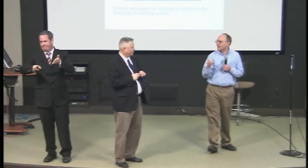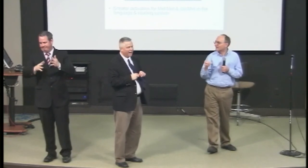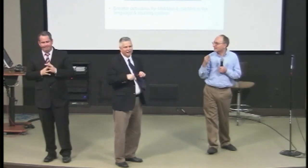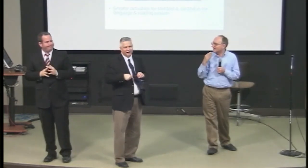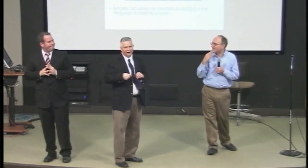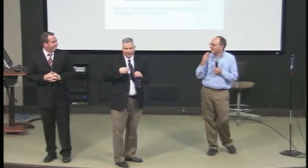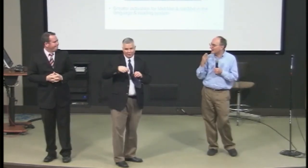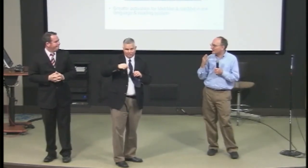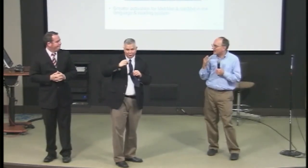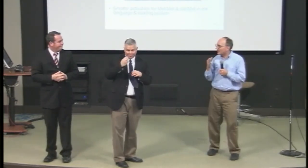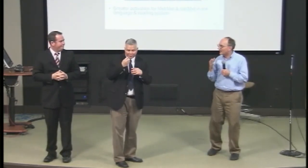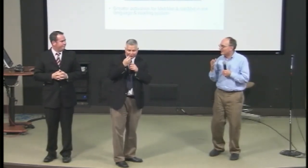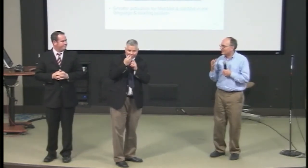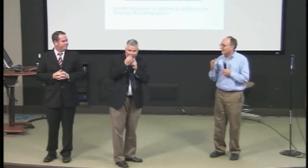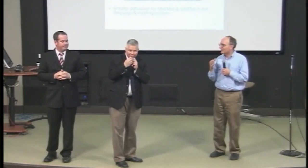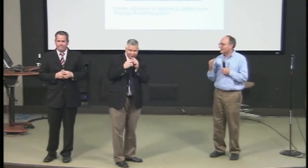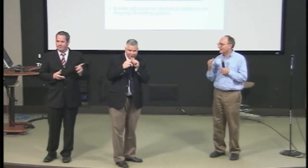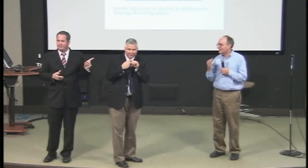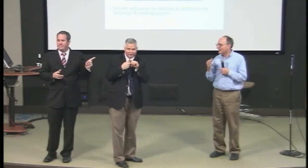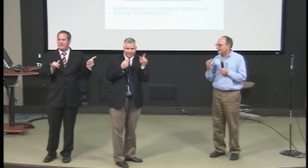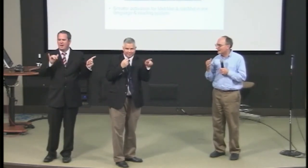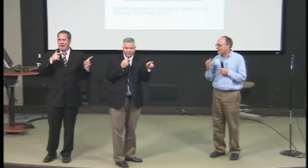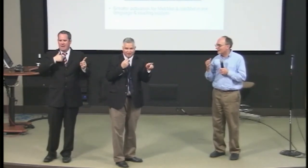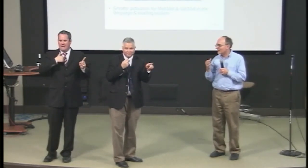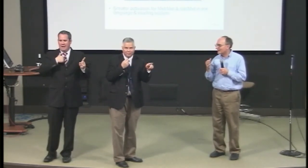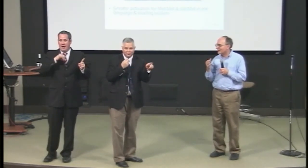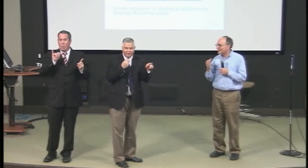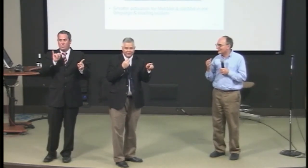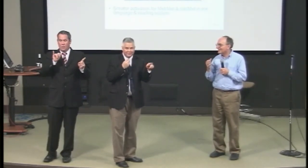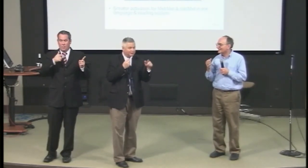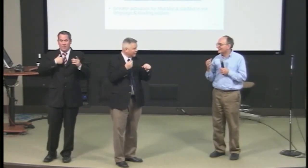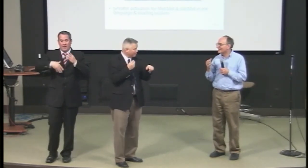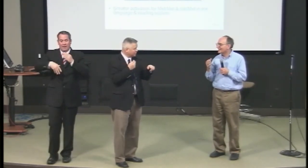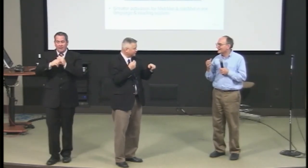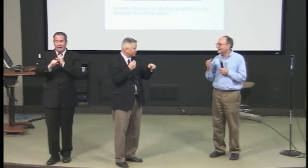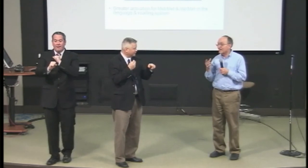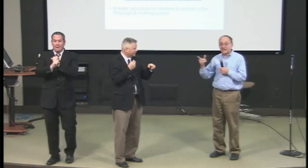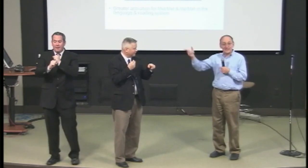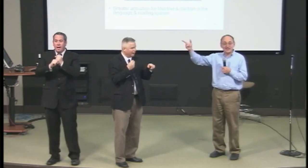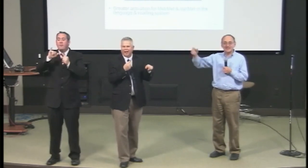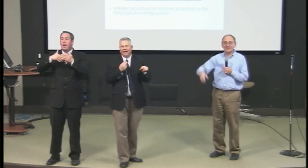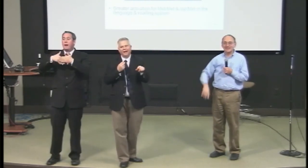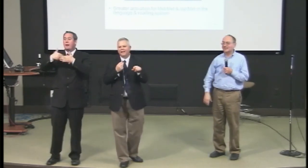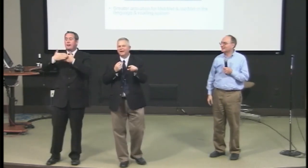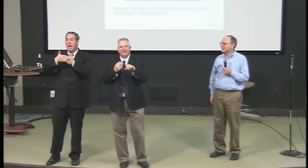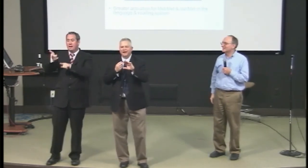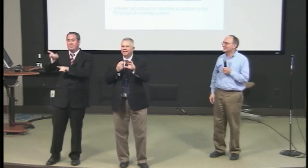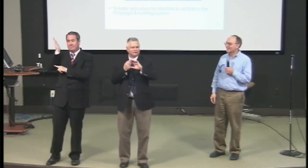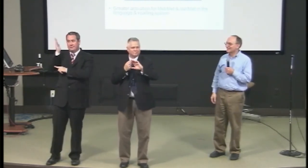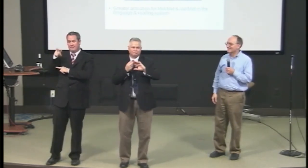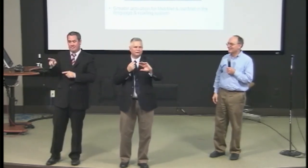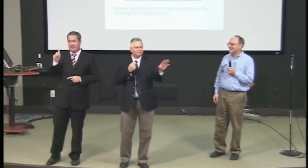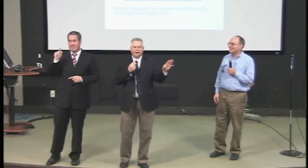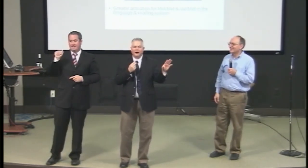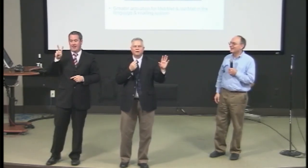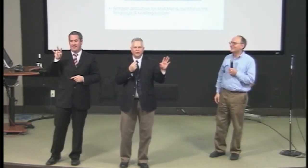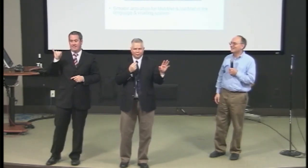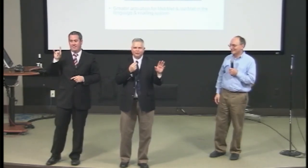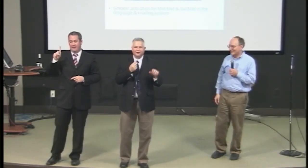we hope to see you then. Can I put in a plug for the next lecturer? Is it Plout? It is. He